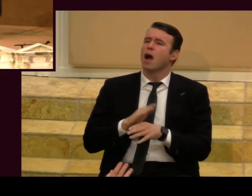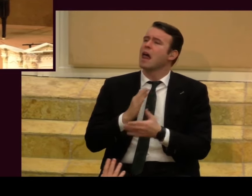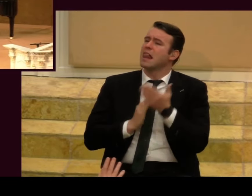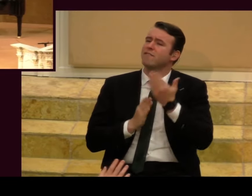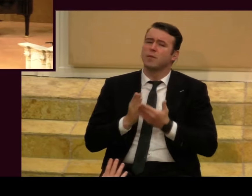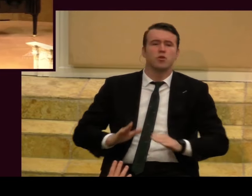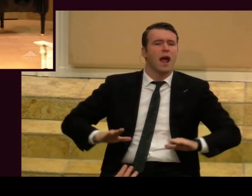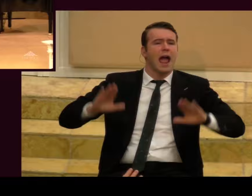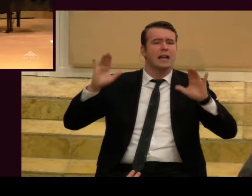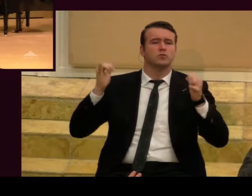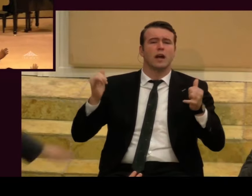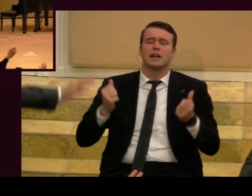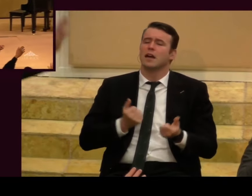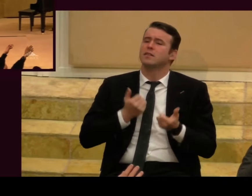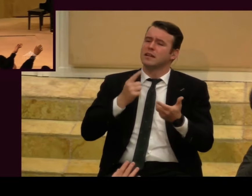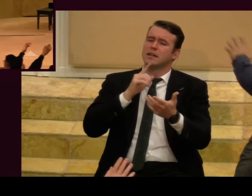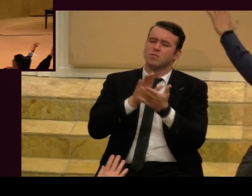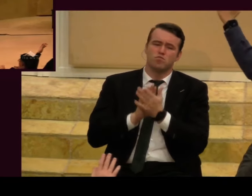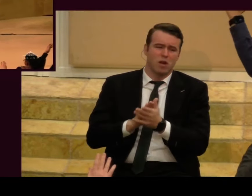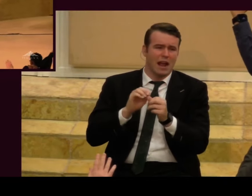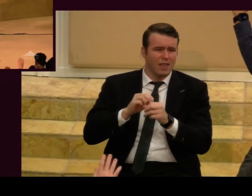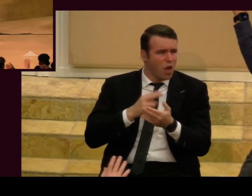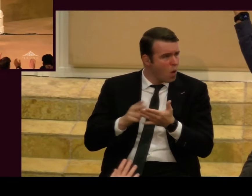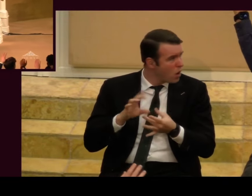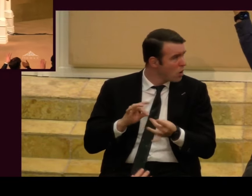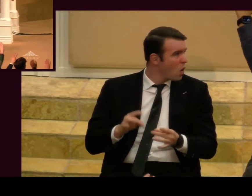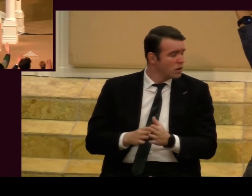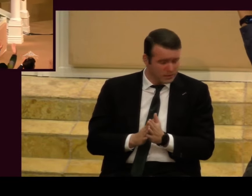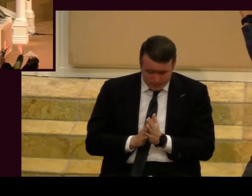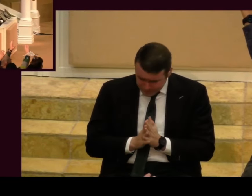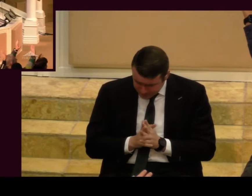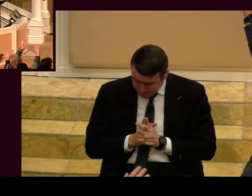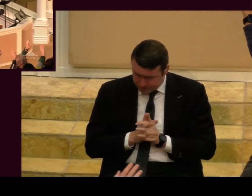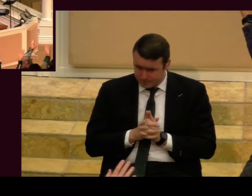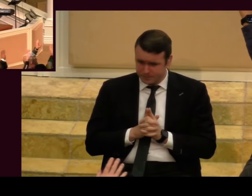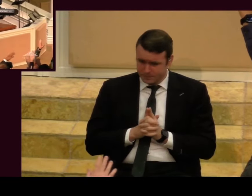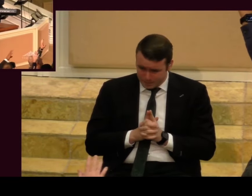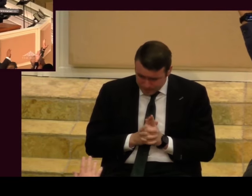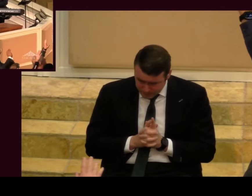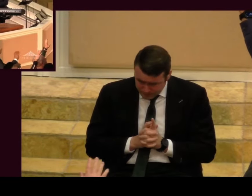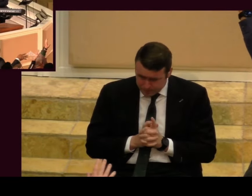Come on, lift up your hands right now. Begin to pray in the Holy Ghost.